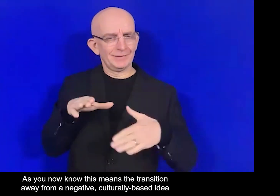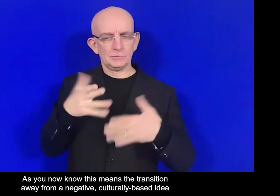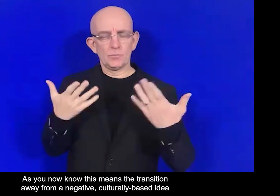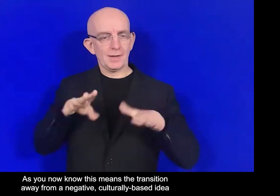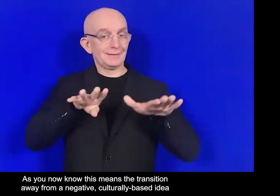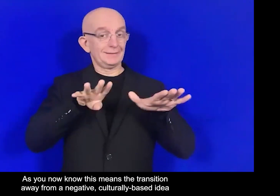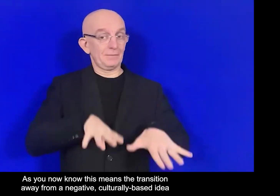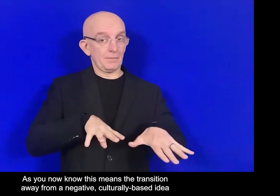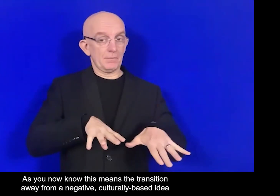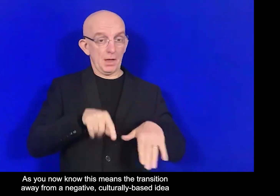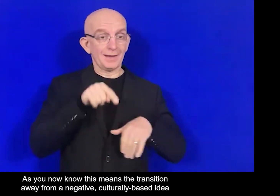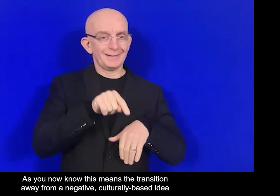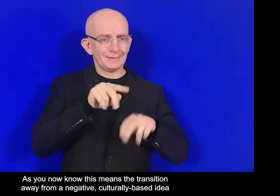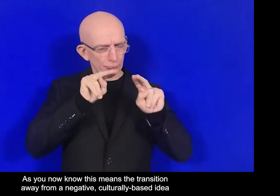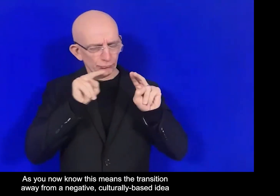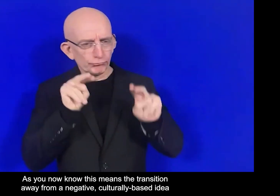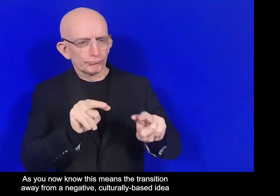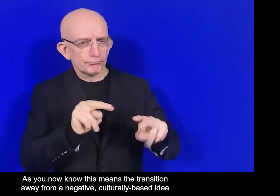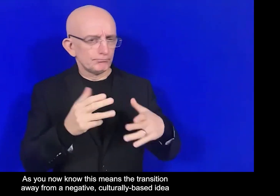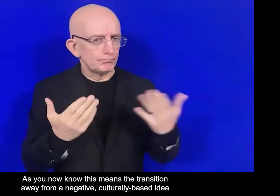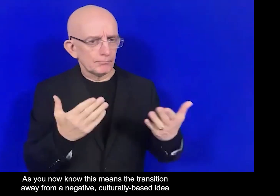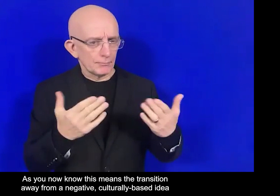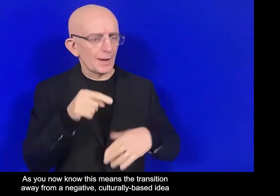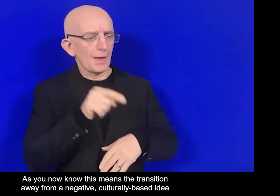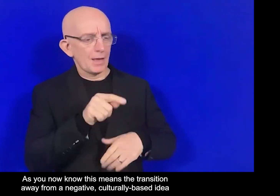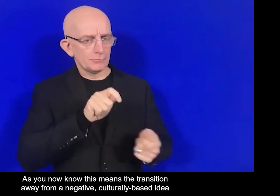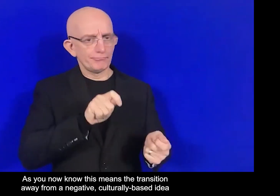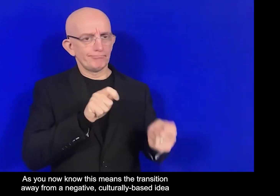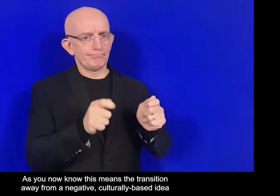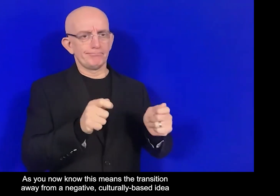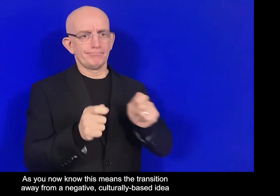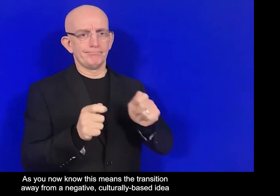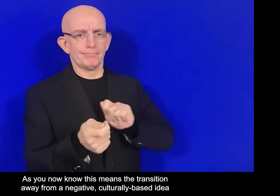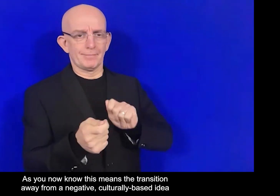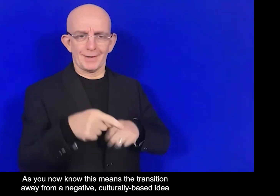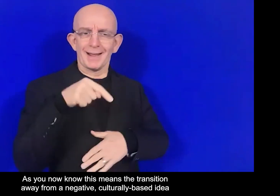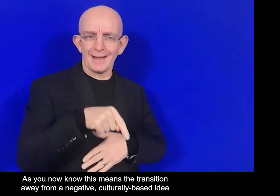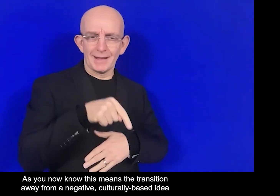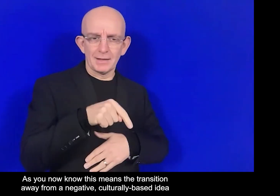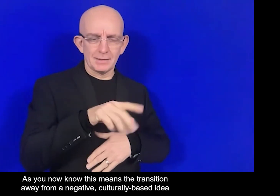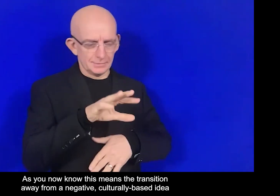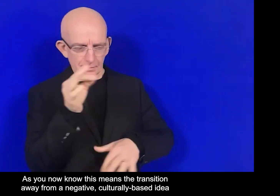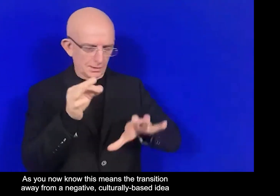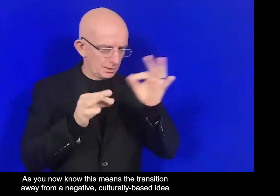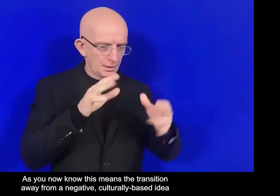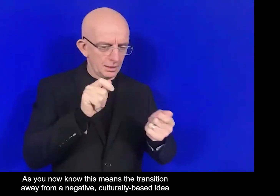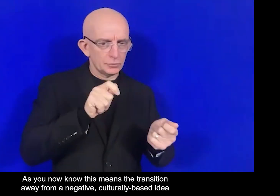As you now know, this means the transition away from a